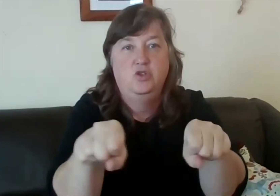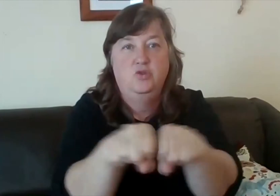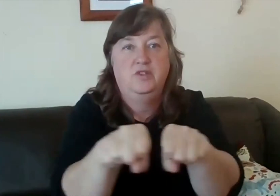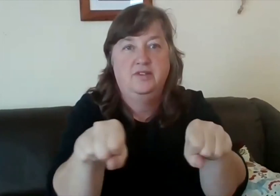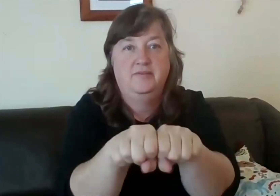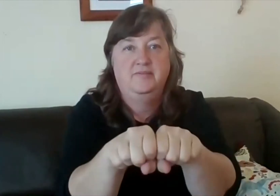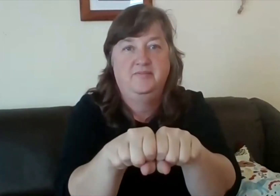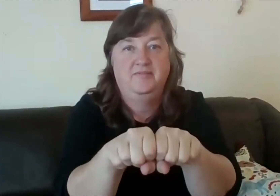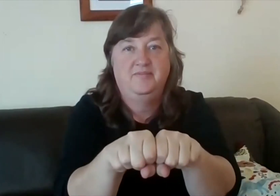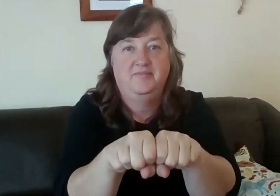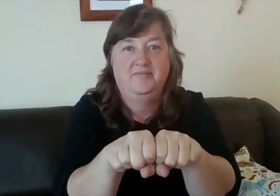Shoes.